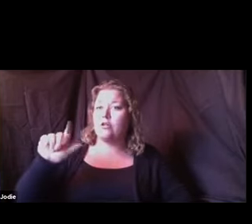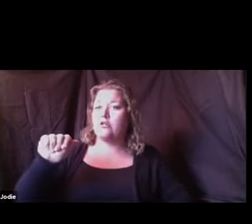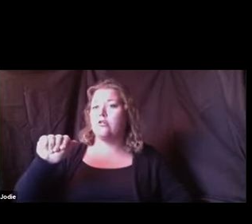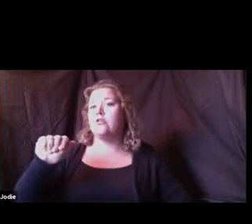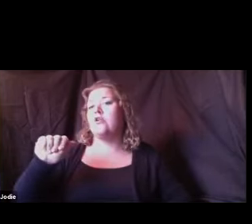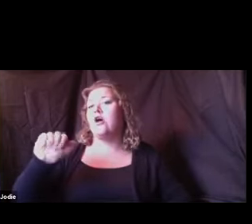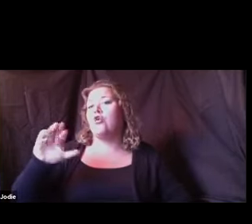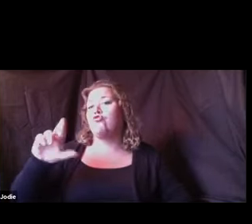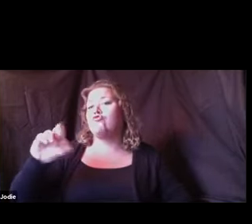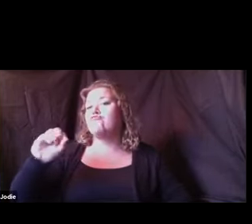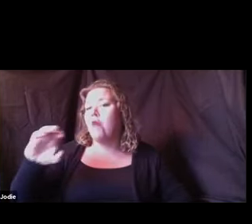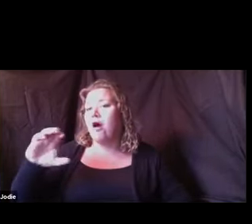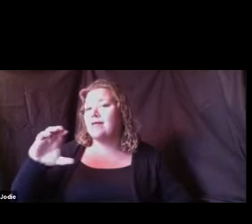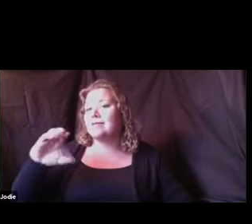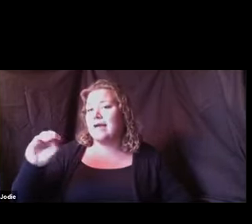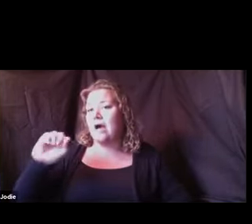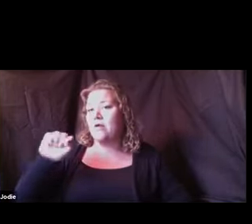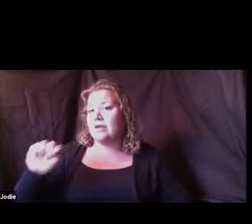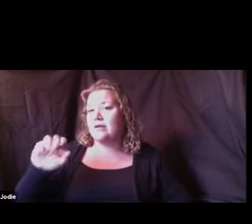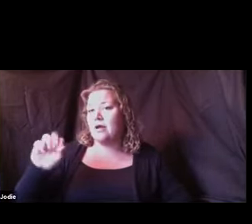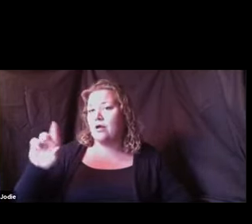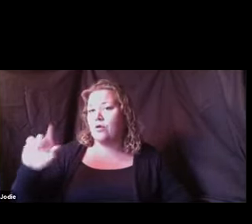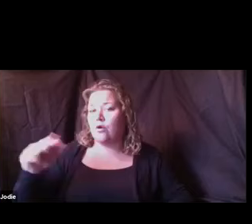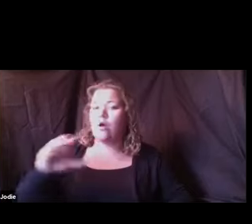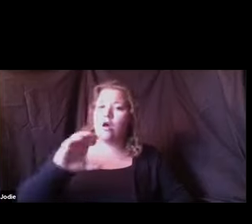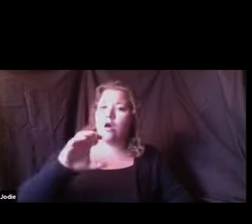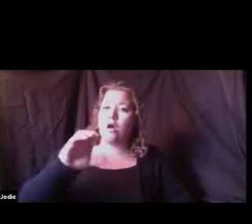COVID-19@lacrossecounty.org. Again,